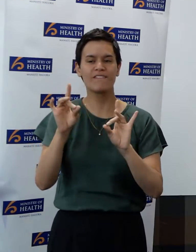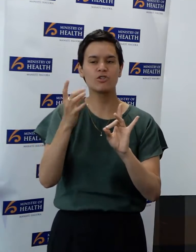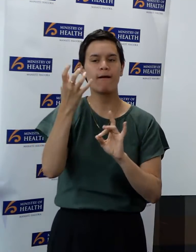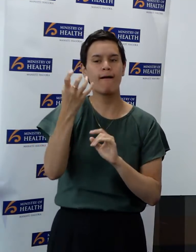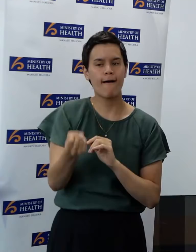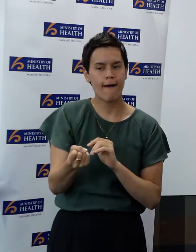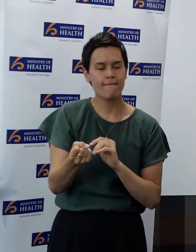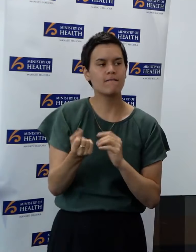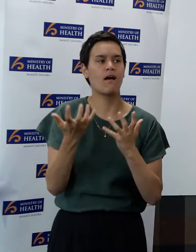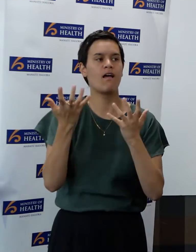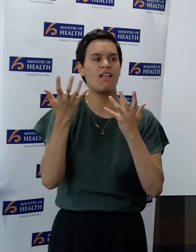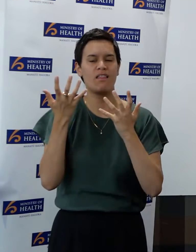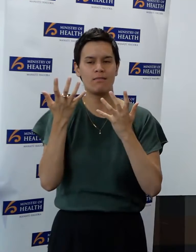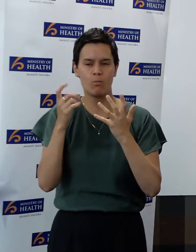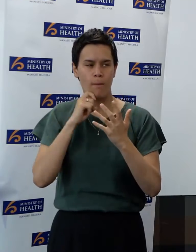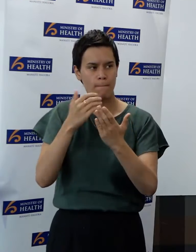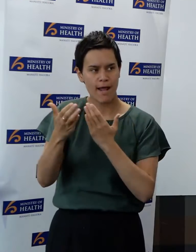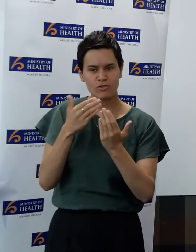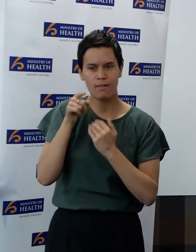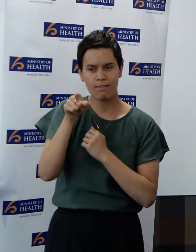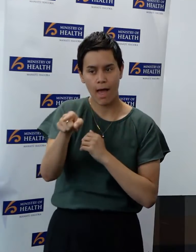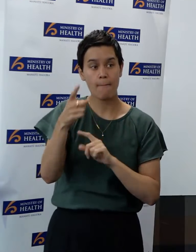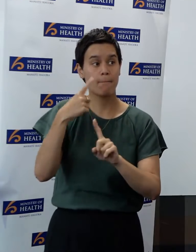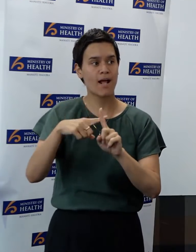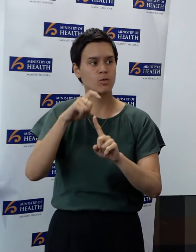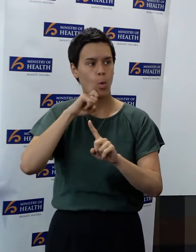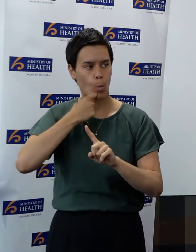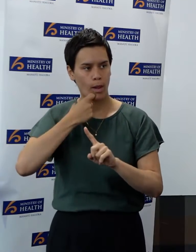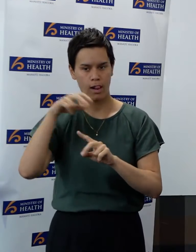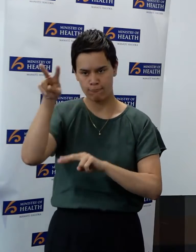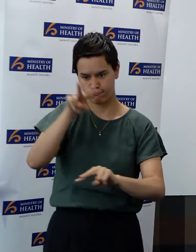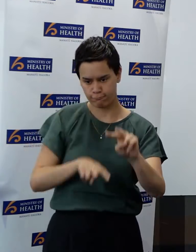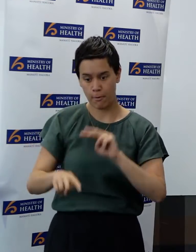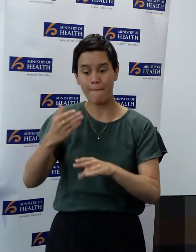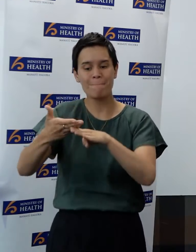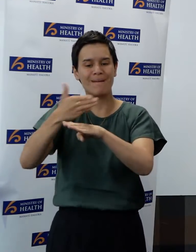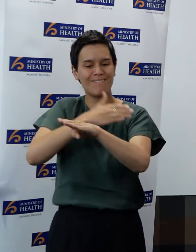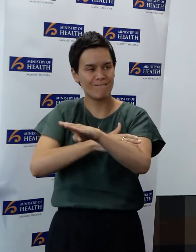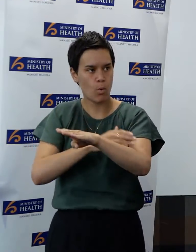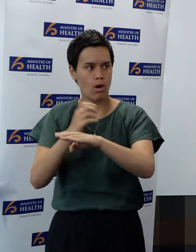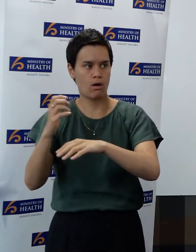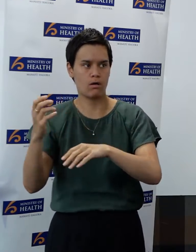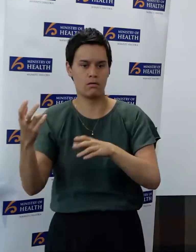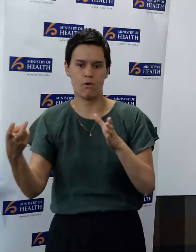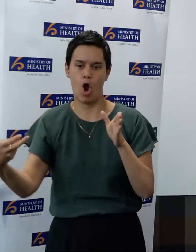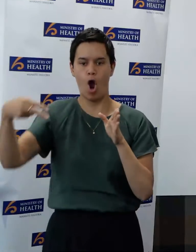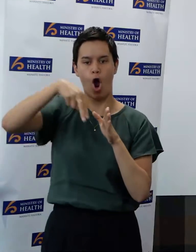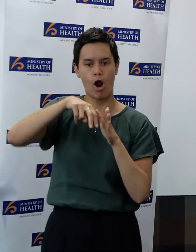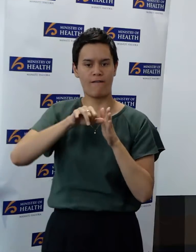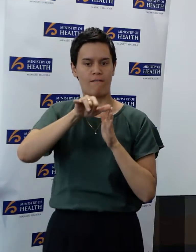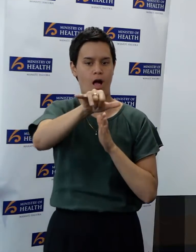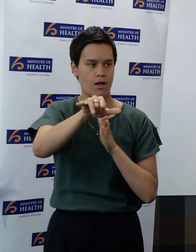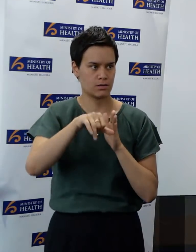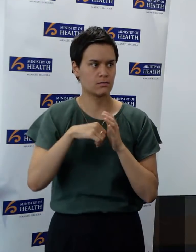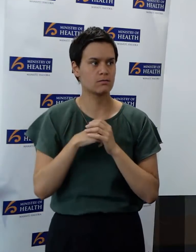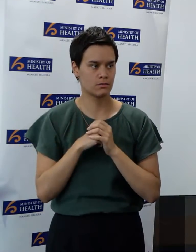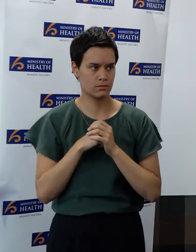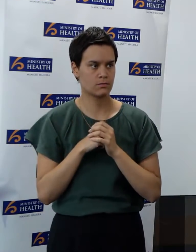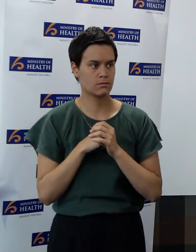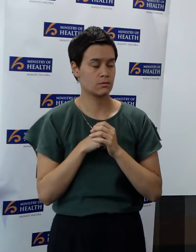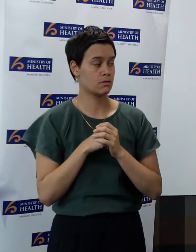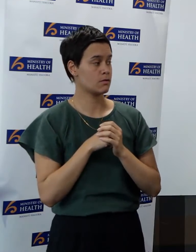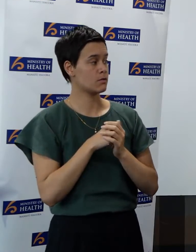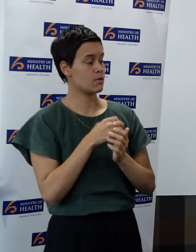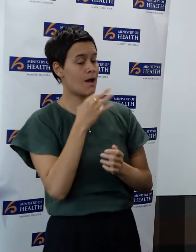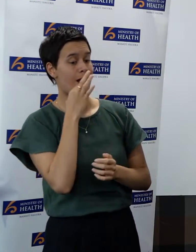pre-screening of people. So health staff will be going over and screening people getting on the flight to ensure that they are fit to fly. Are the passengers going